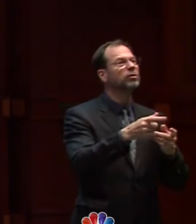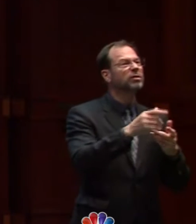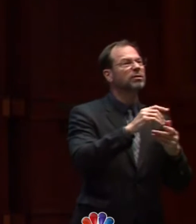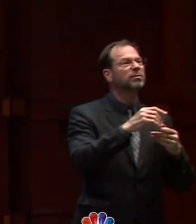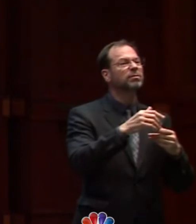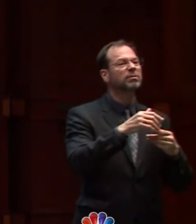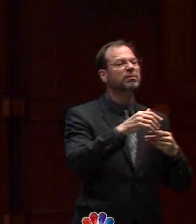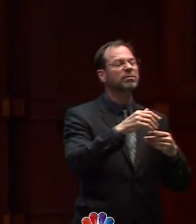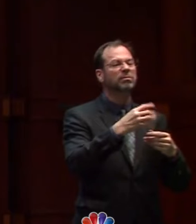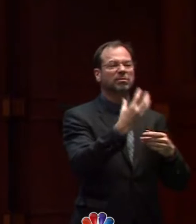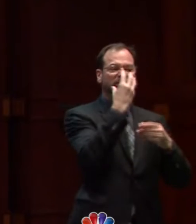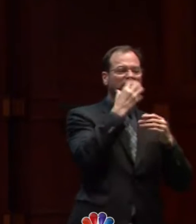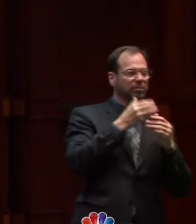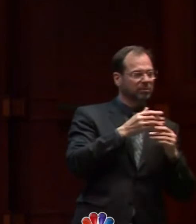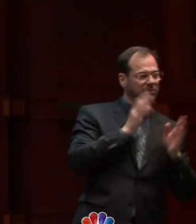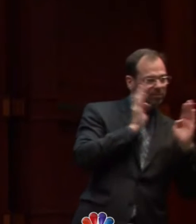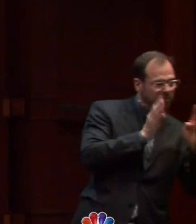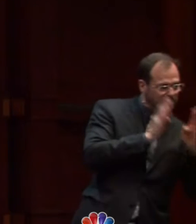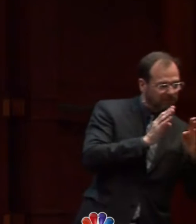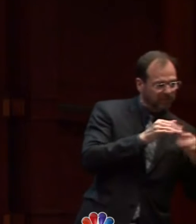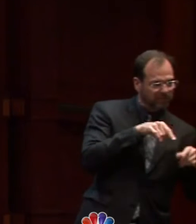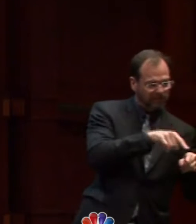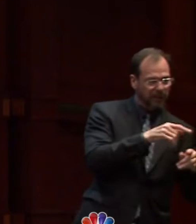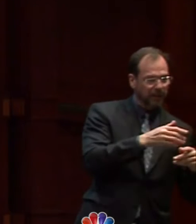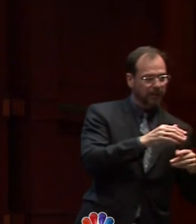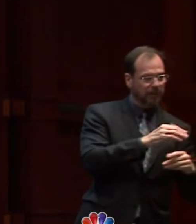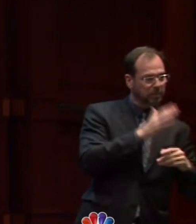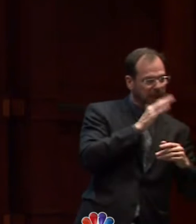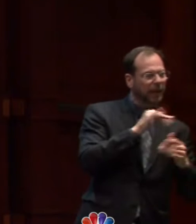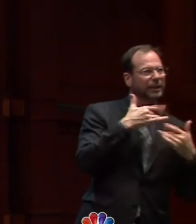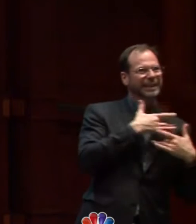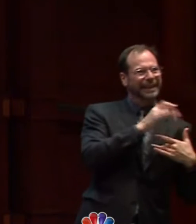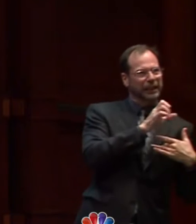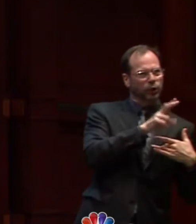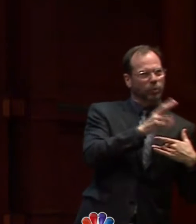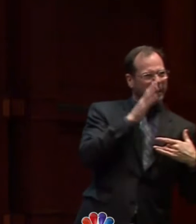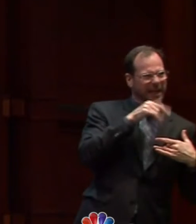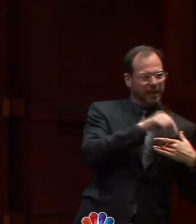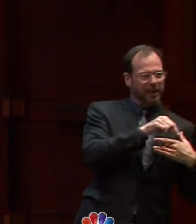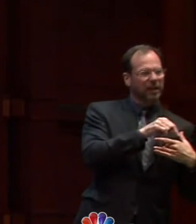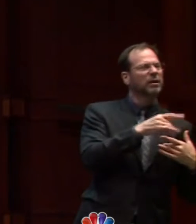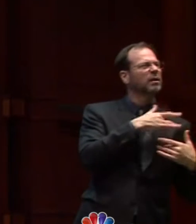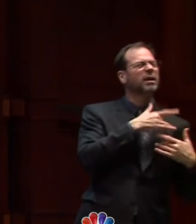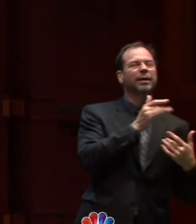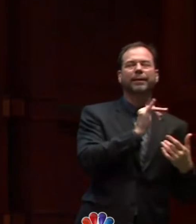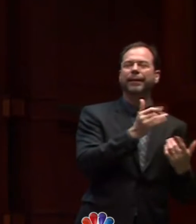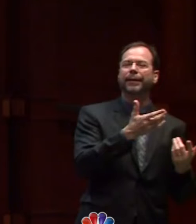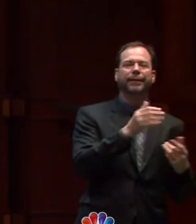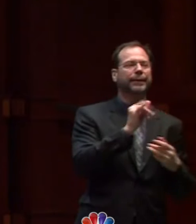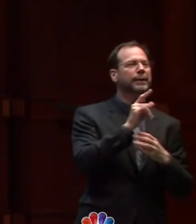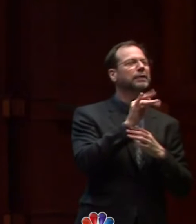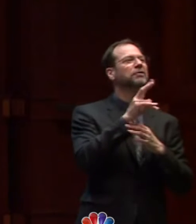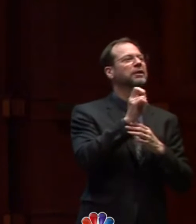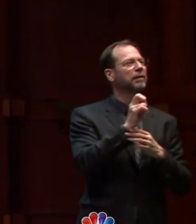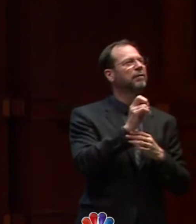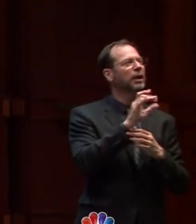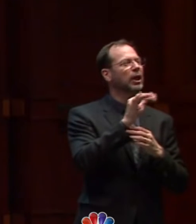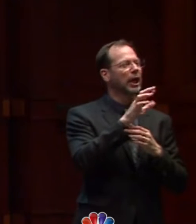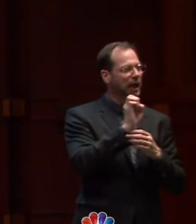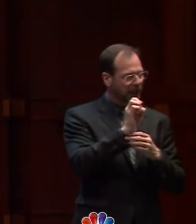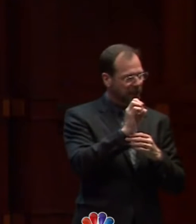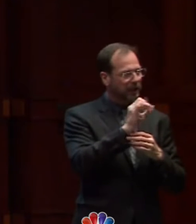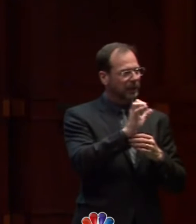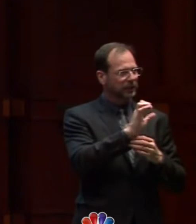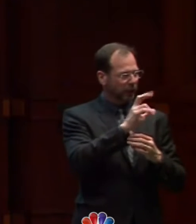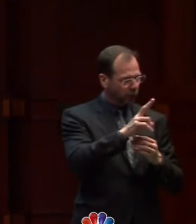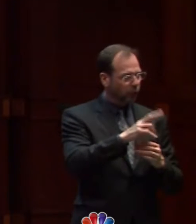spent a lot of my life, of course, those are essentially ICU beds. They function just like an intensive care unit would if the